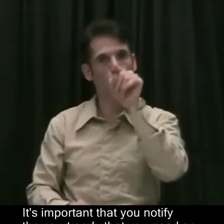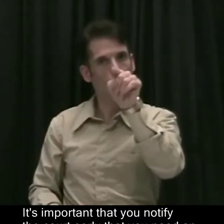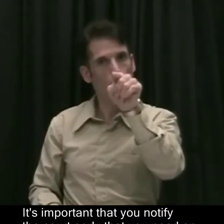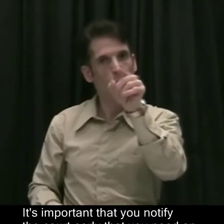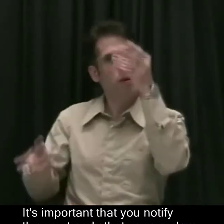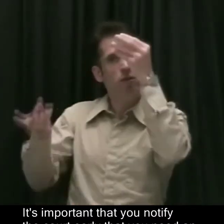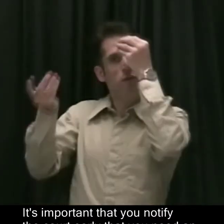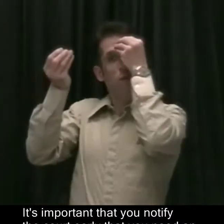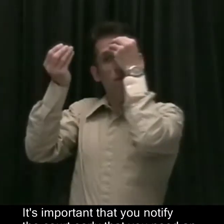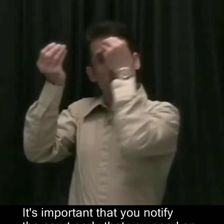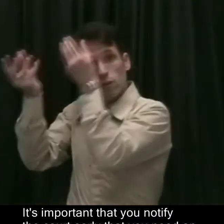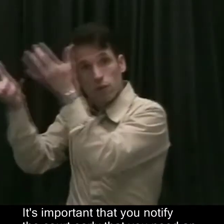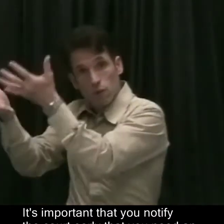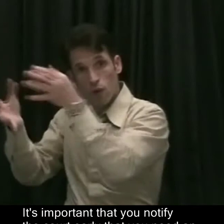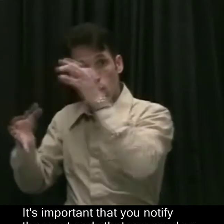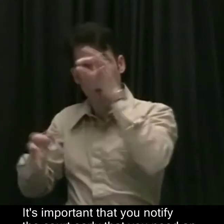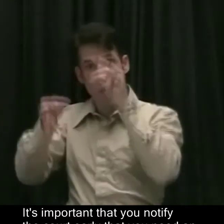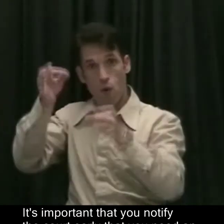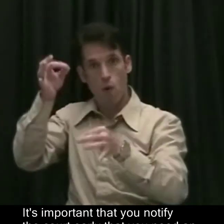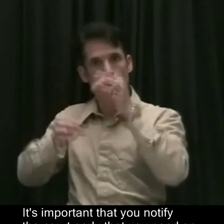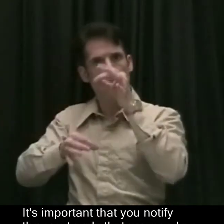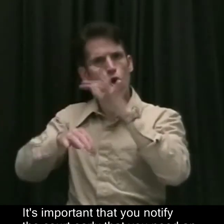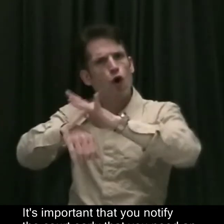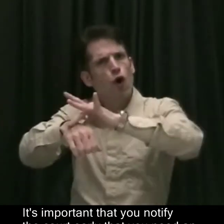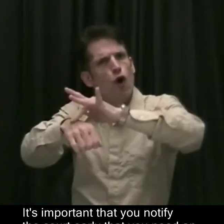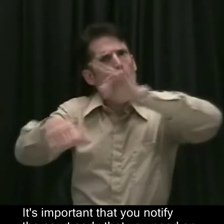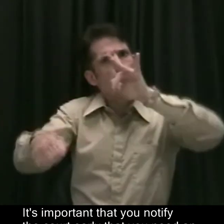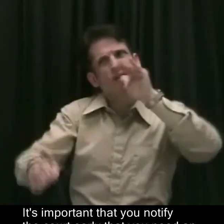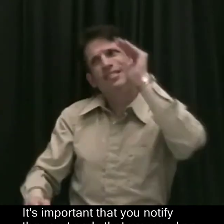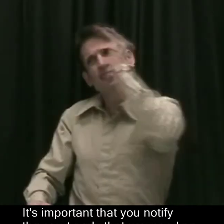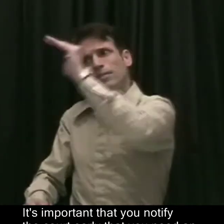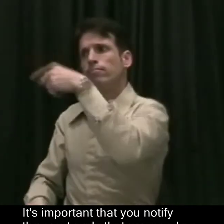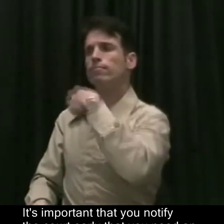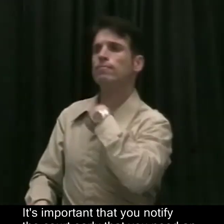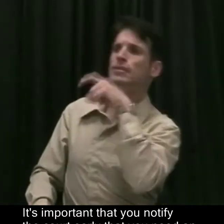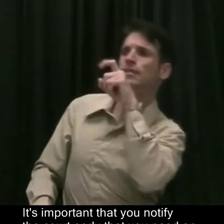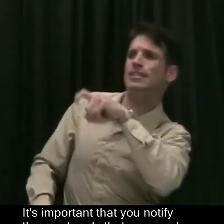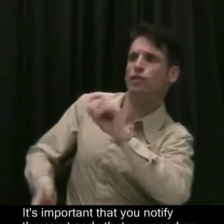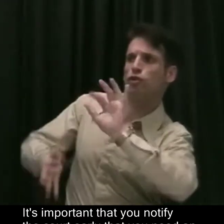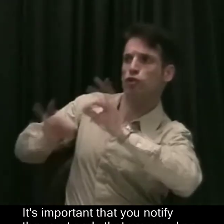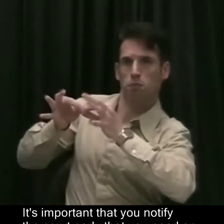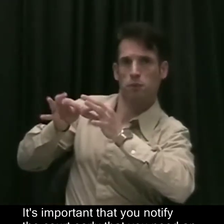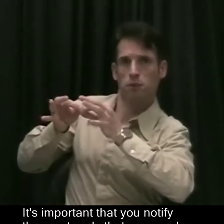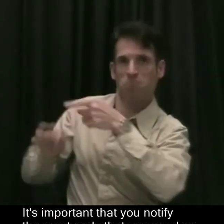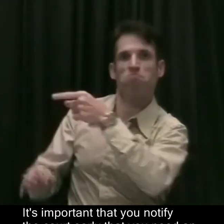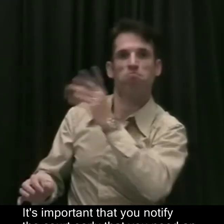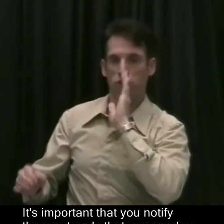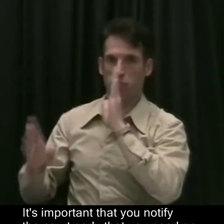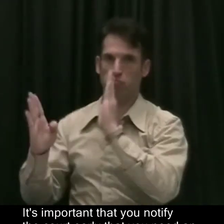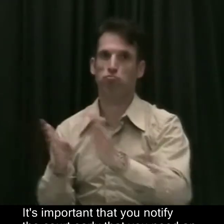It's important that you notify the court early that you need an interpreter so they can plan.